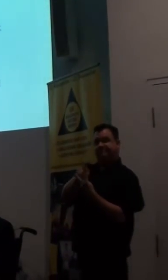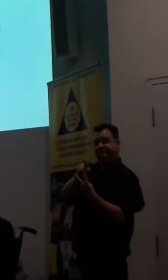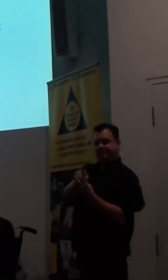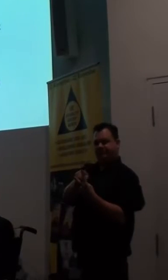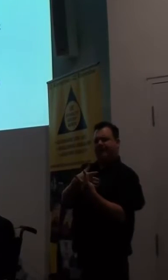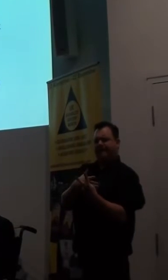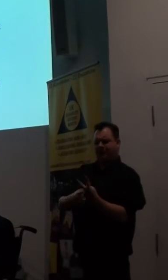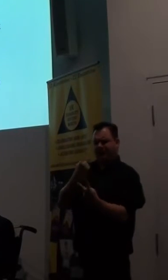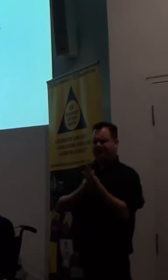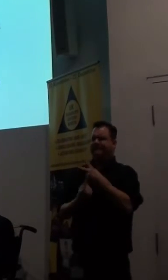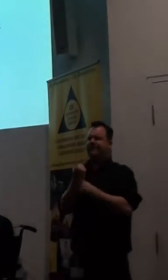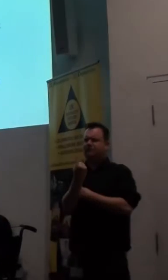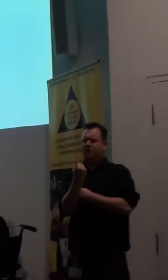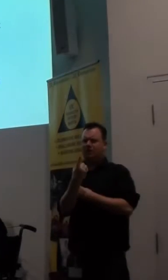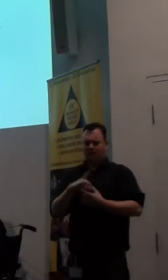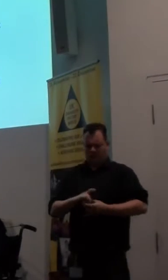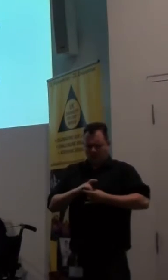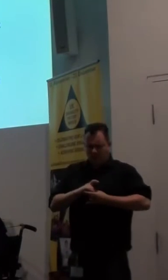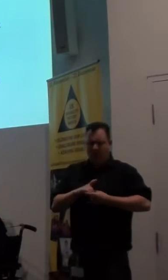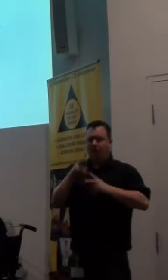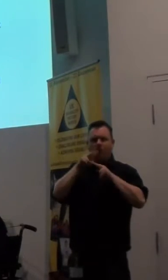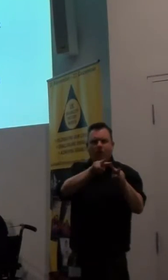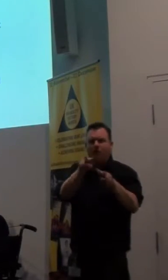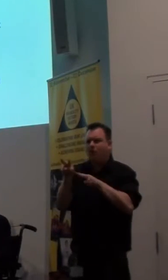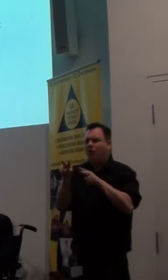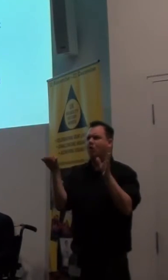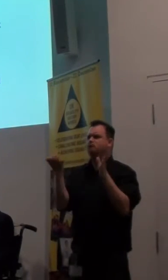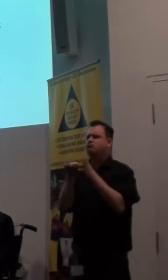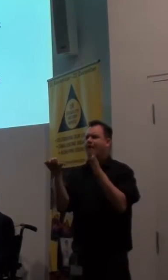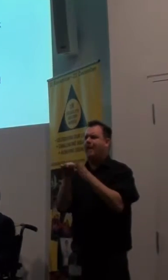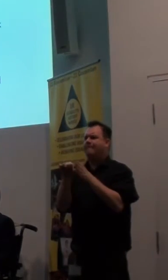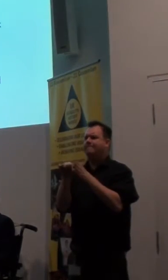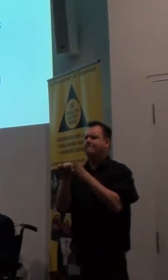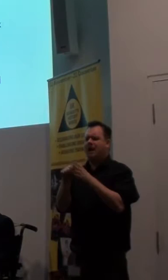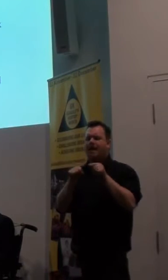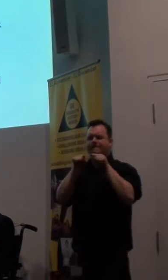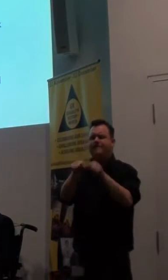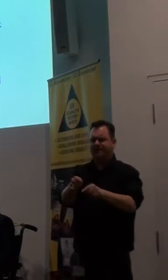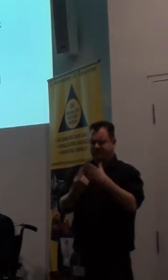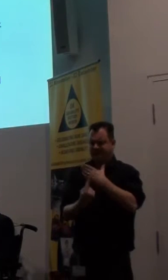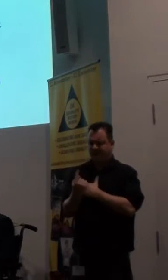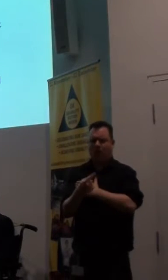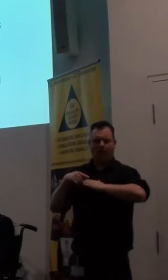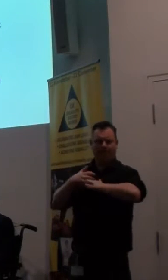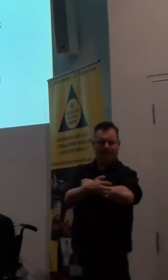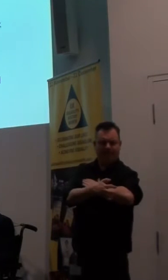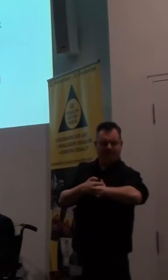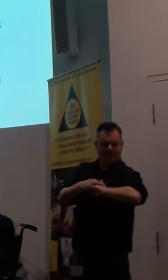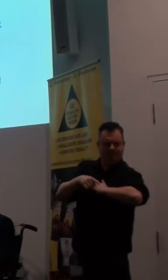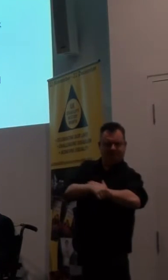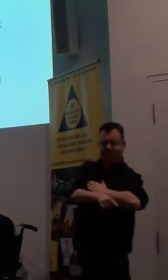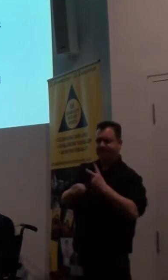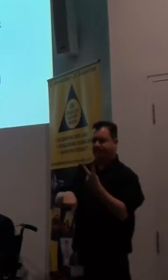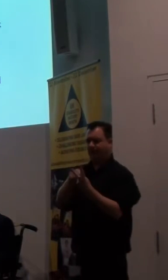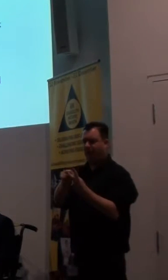individual problems of society. So it blames the individual for living in poverty. Blames the individual for not being able to have a job. Blames